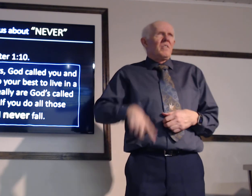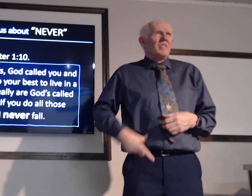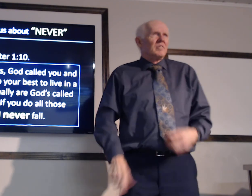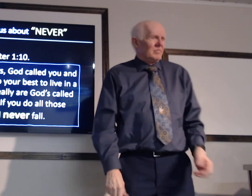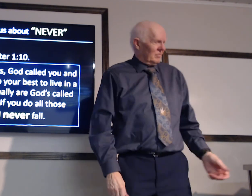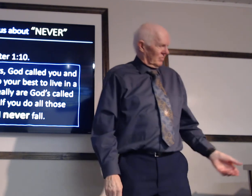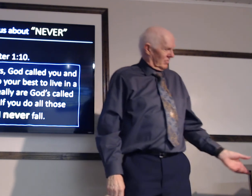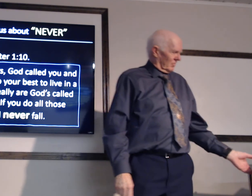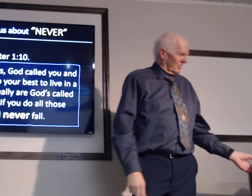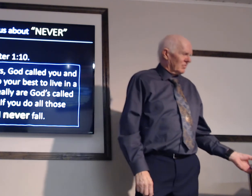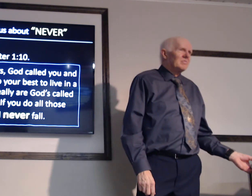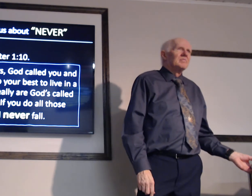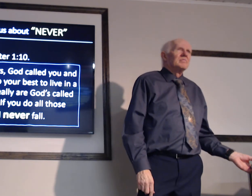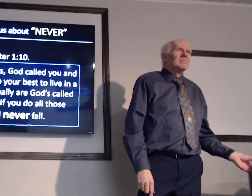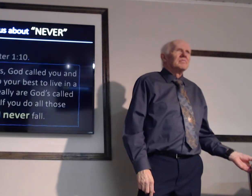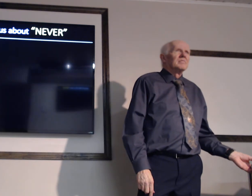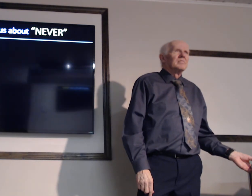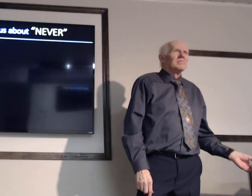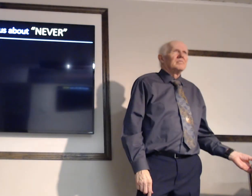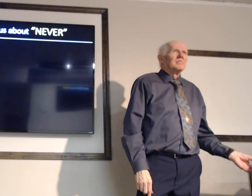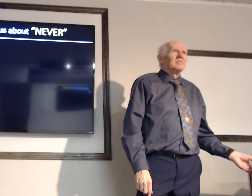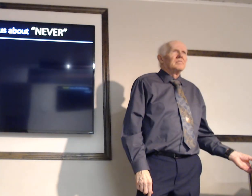we are strong in the Lord.